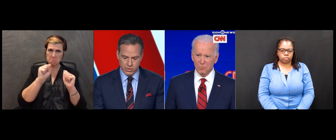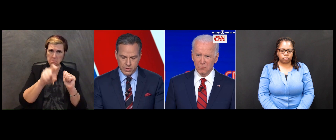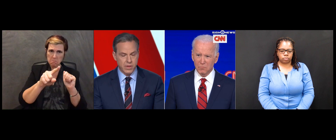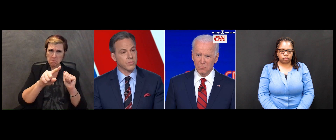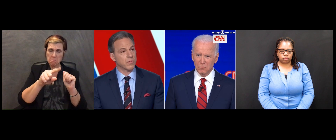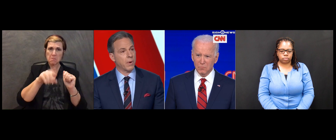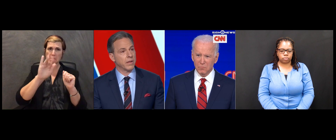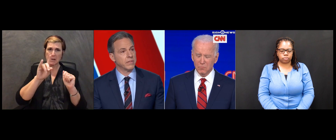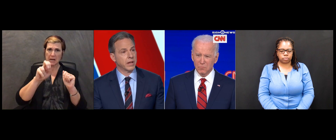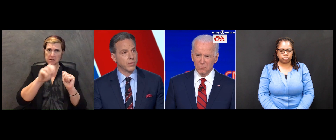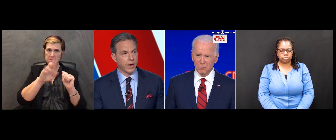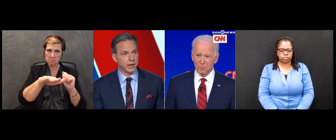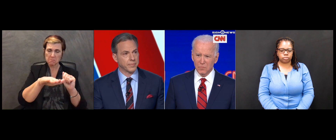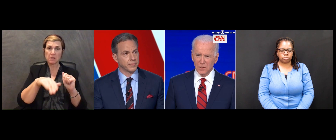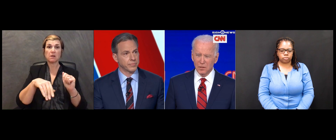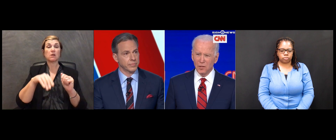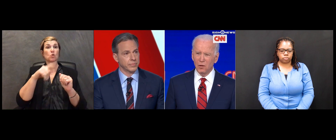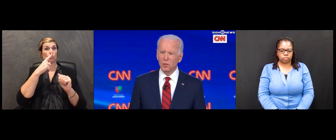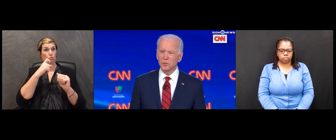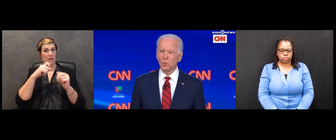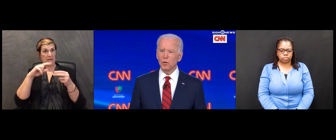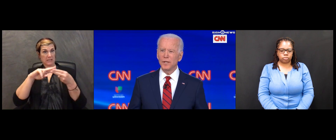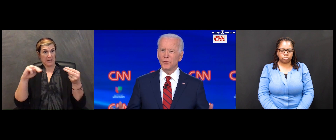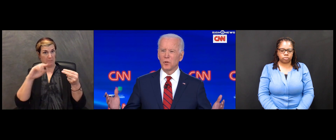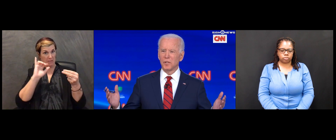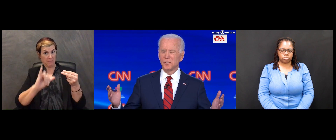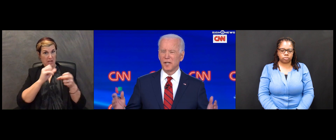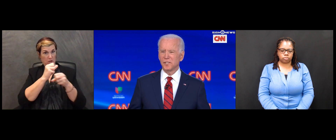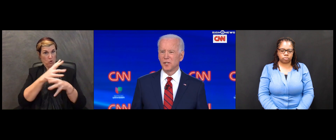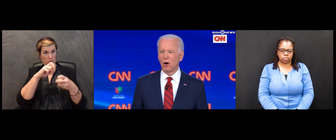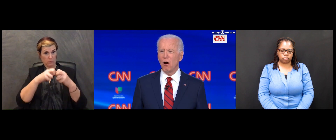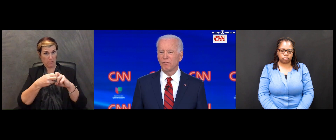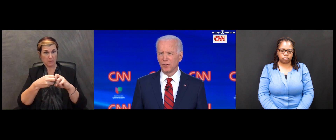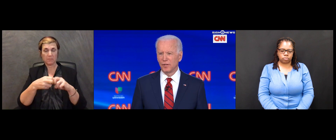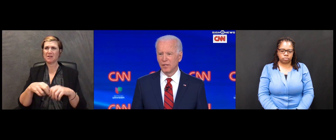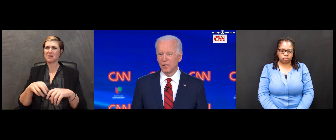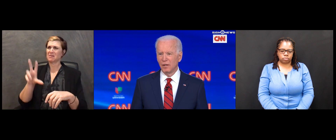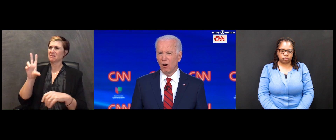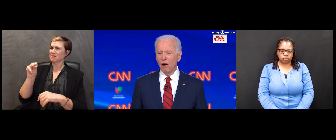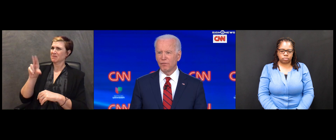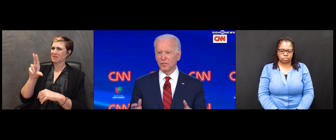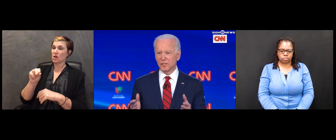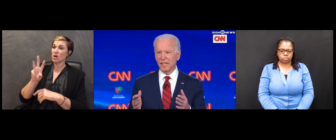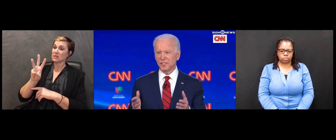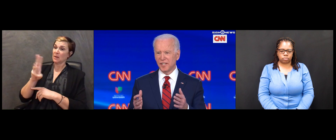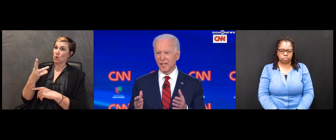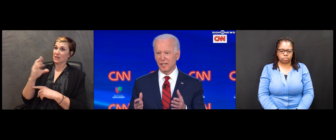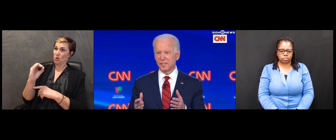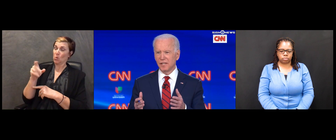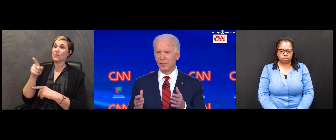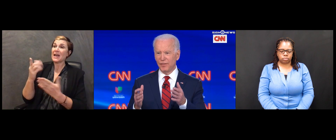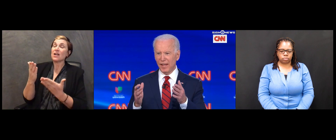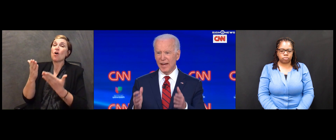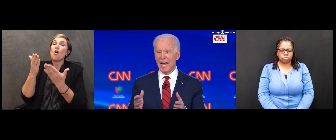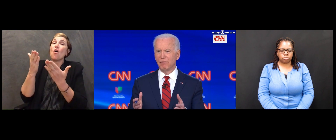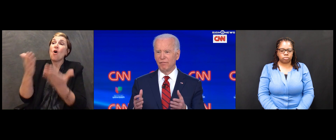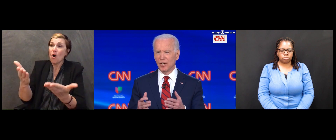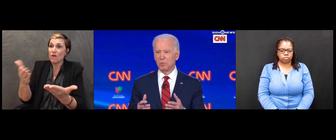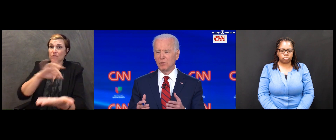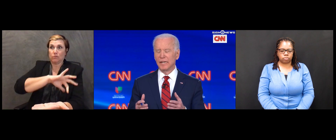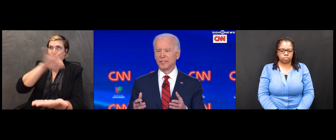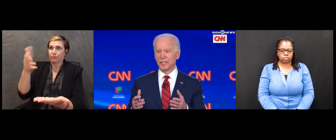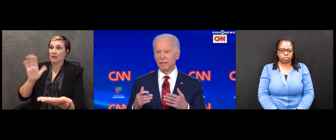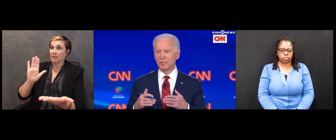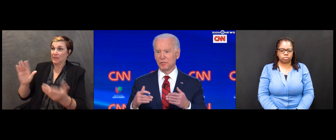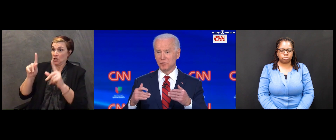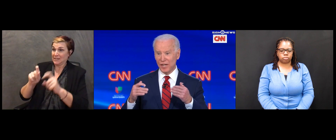hamper this response in any way? No, look, the World Health Organization offered the testing kits that they have